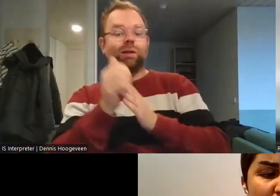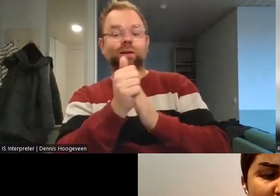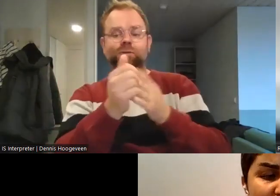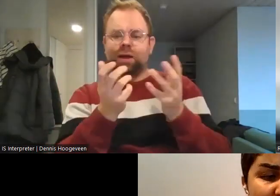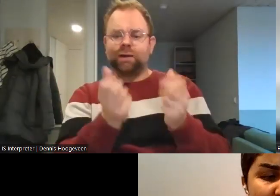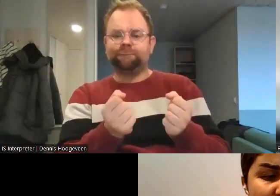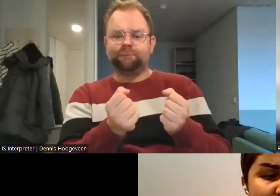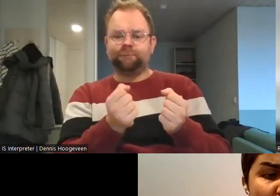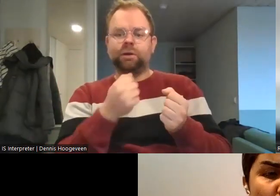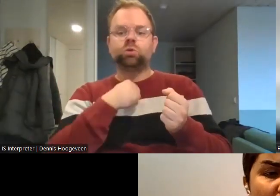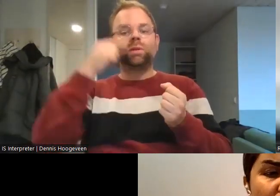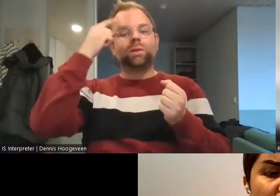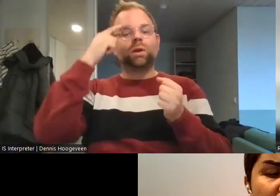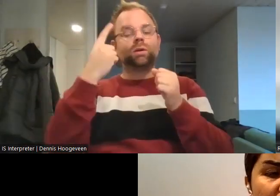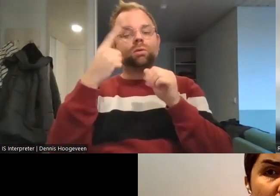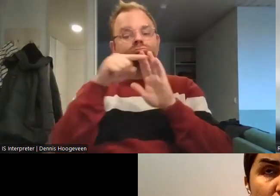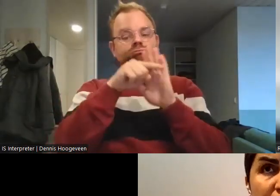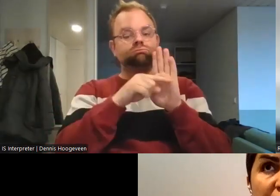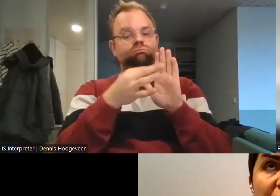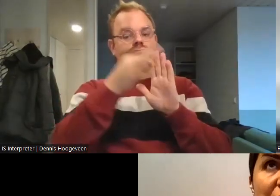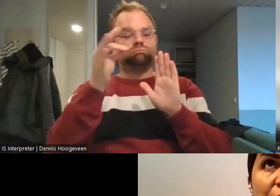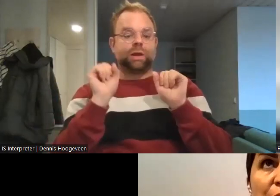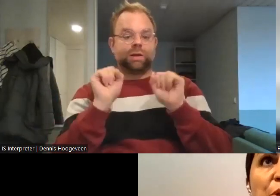refugee organizations, because